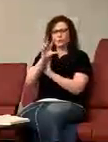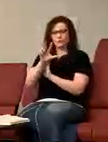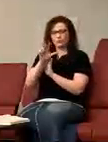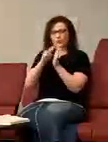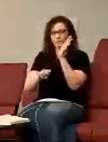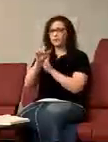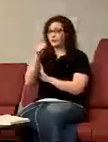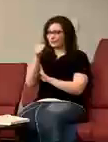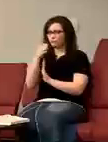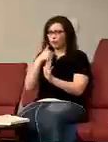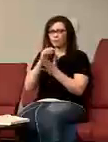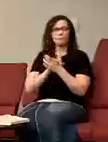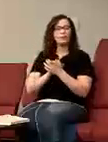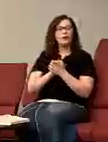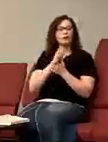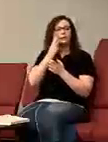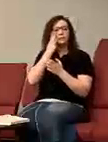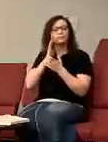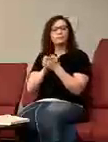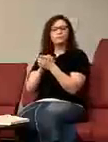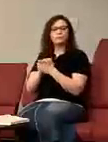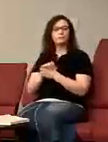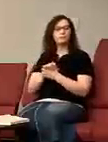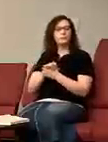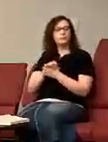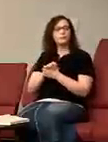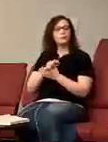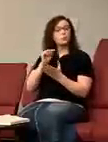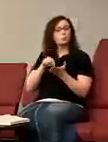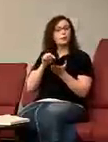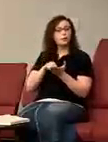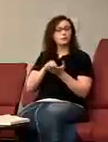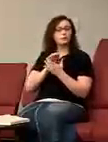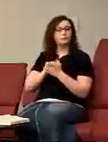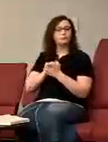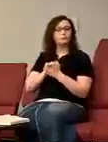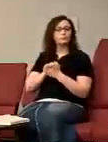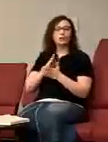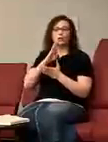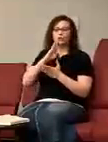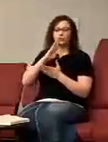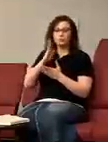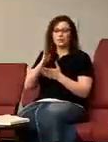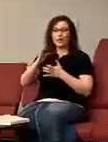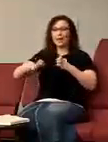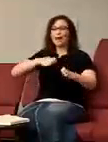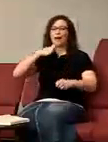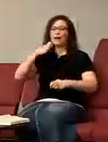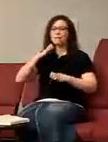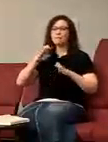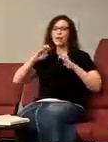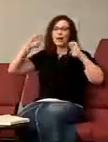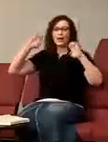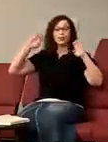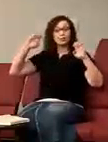men. And he's talking about, I believe, right here in Genesis. to be exercised in